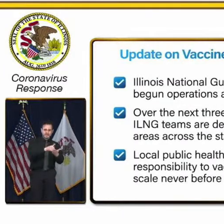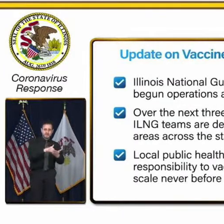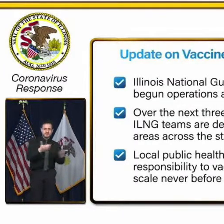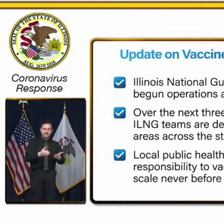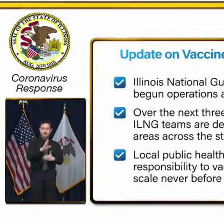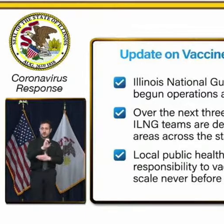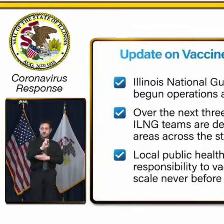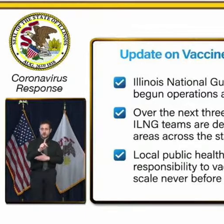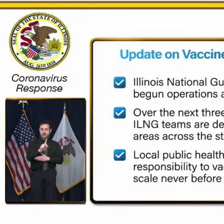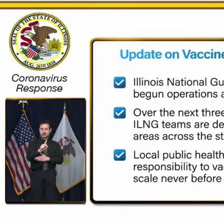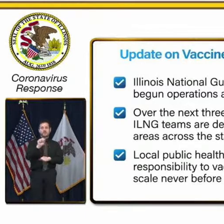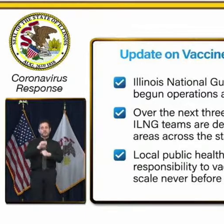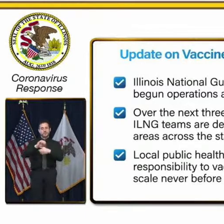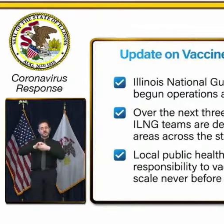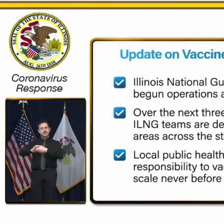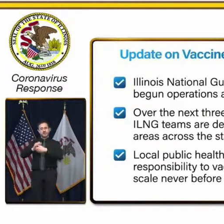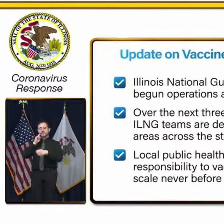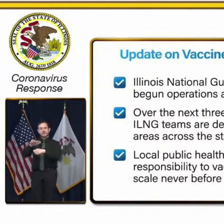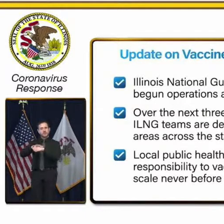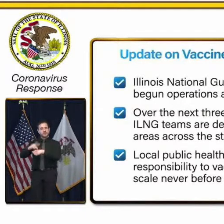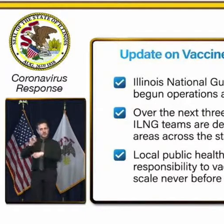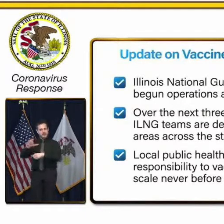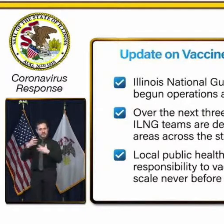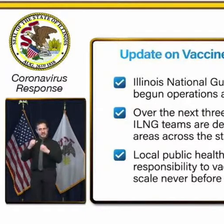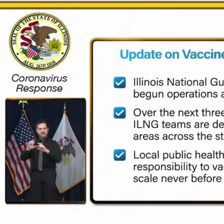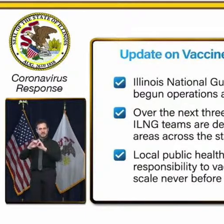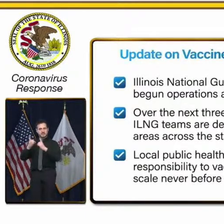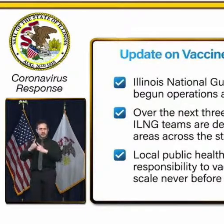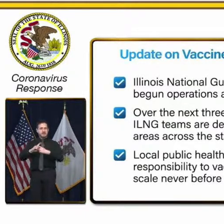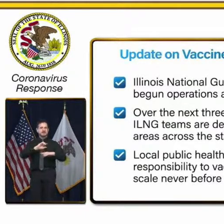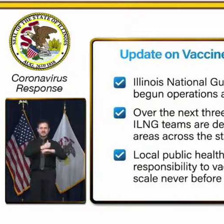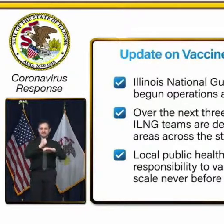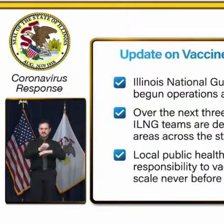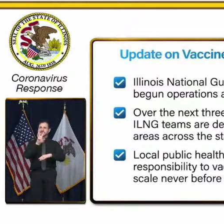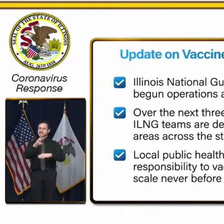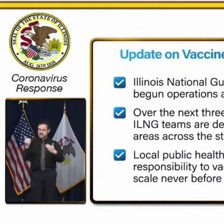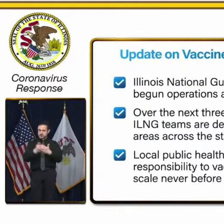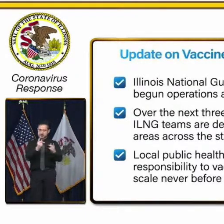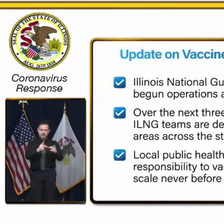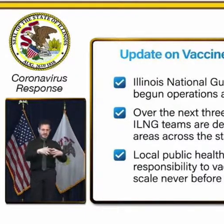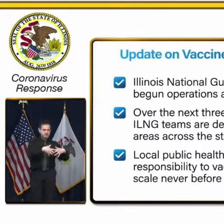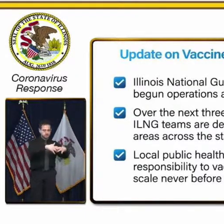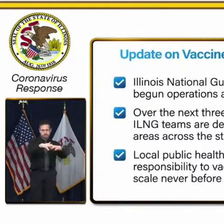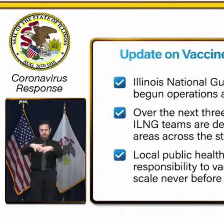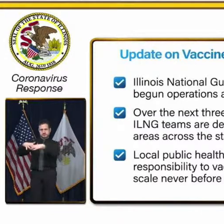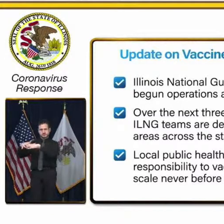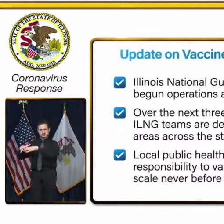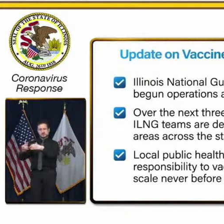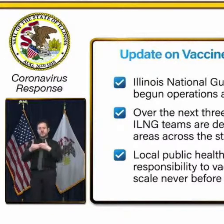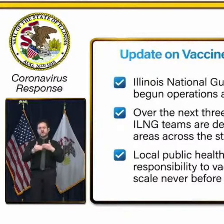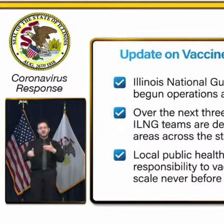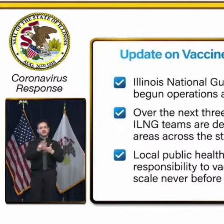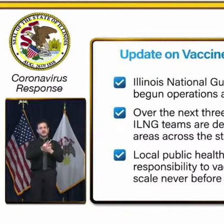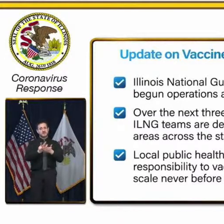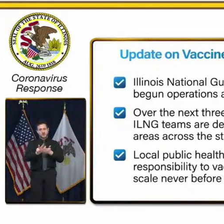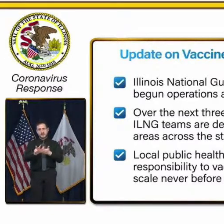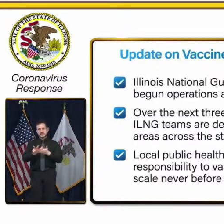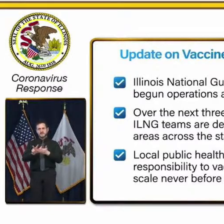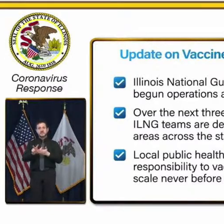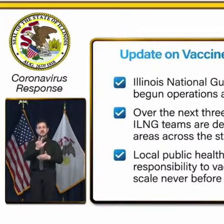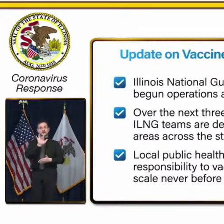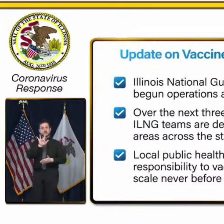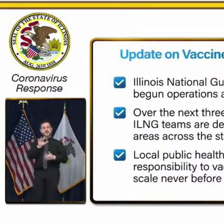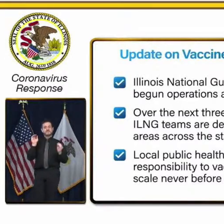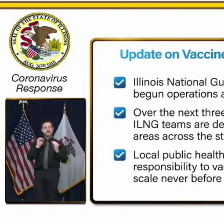in partnership with the local public health department. And over the next 3 weeks, approximately 25 additional National